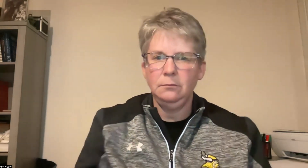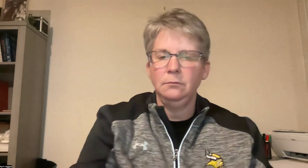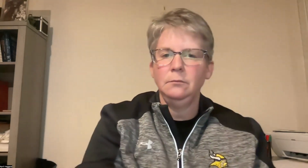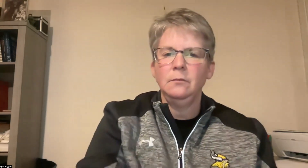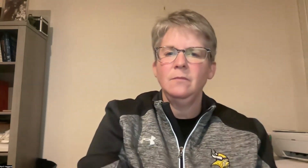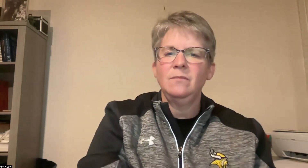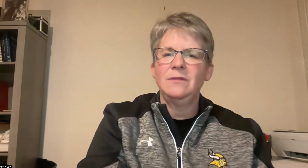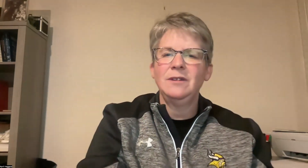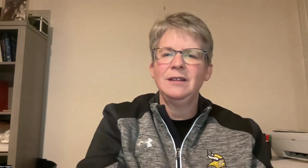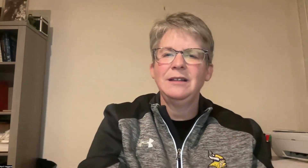So